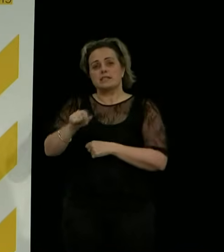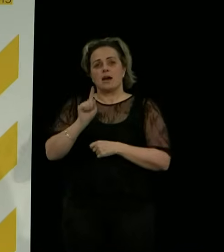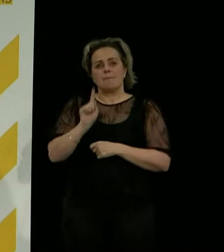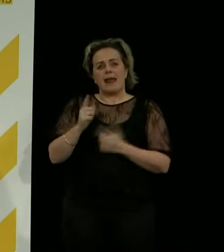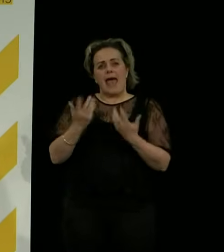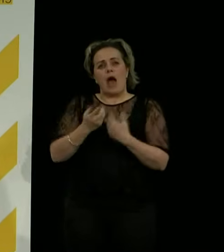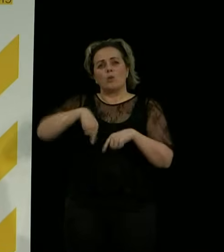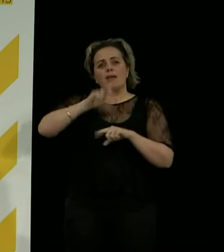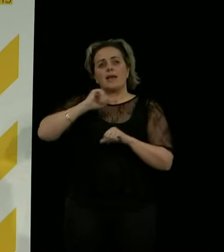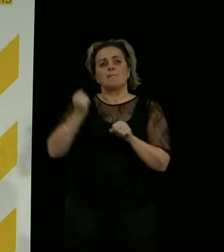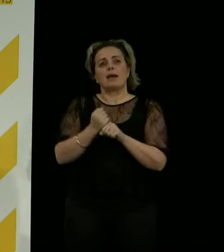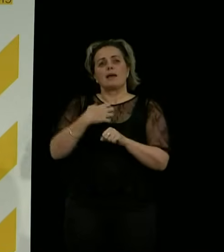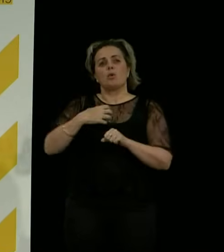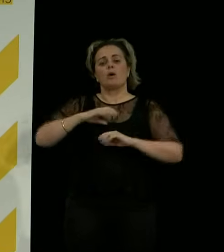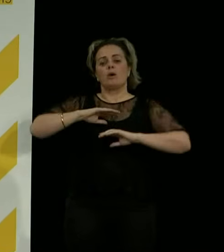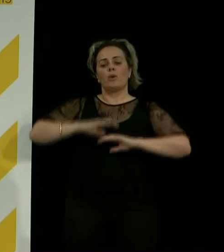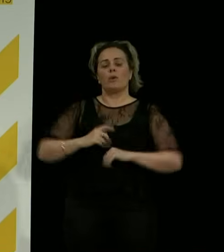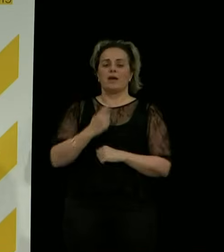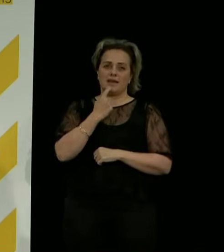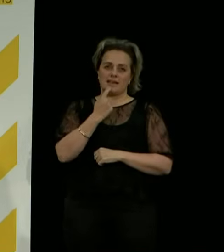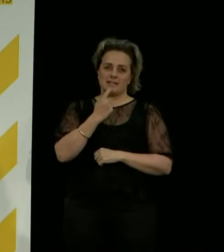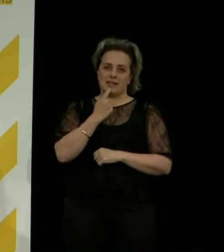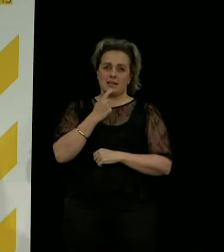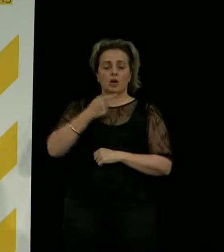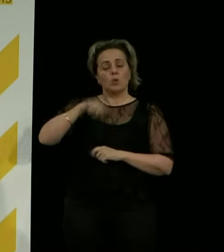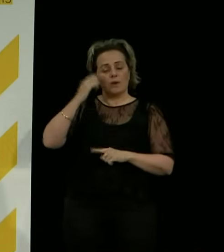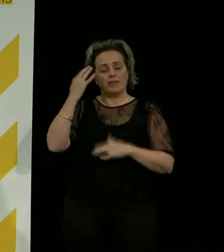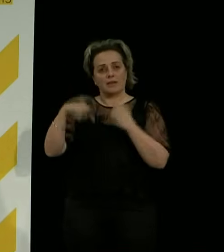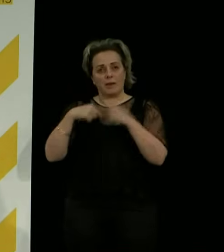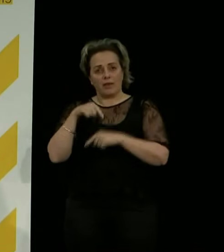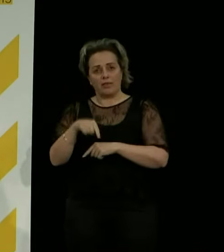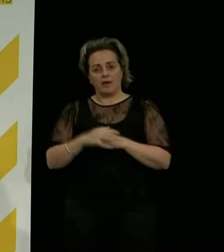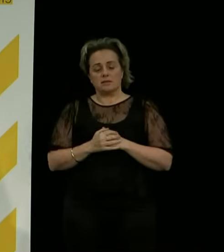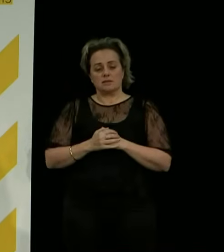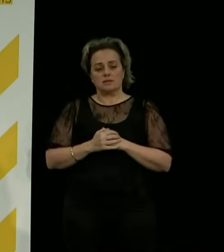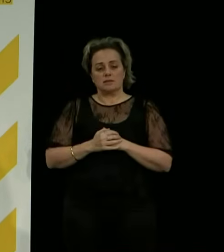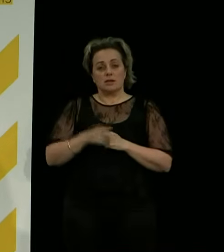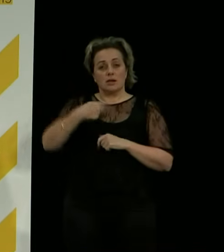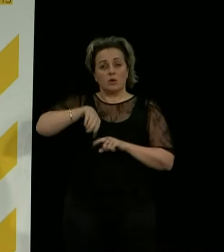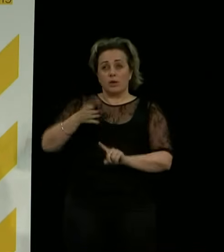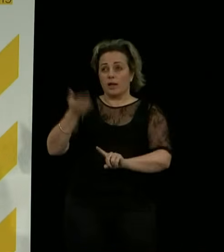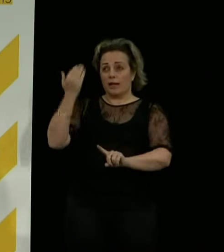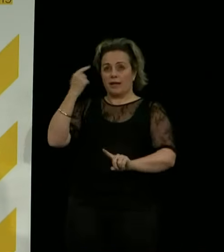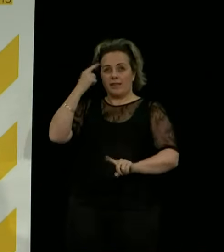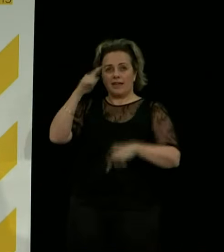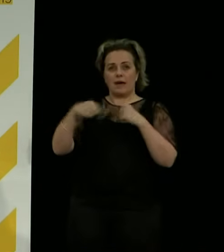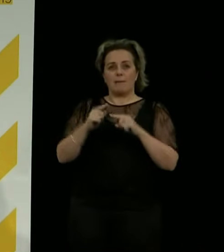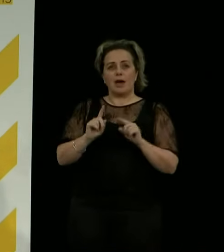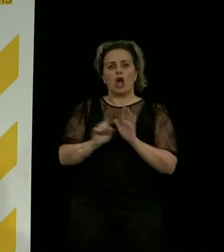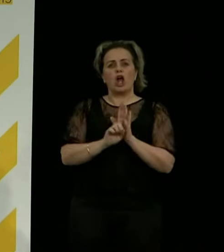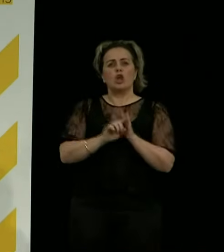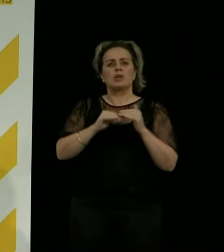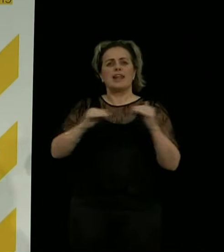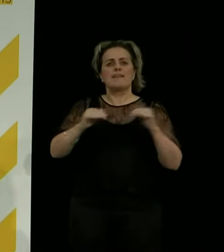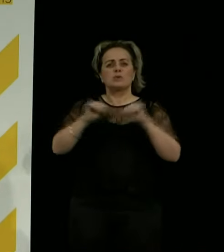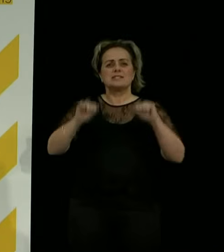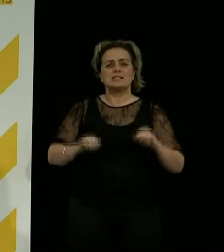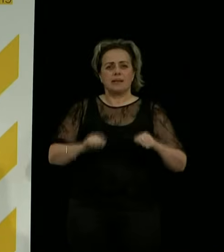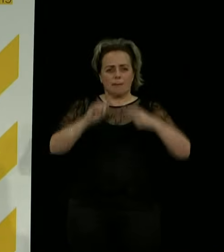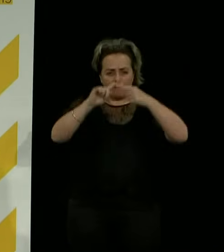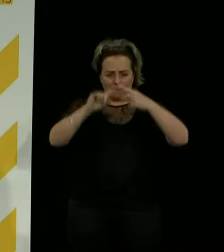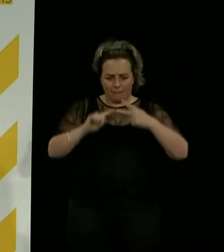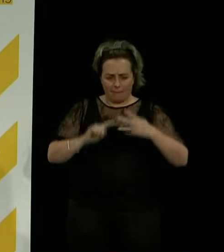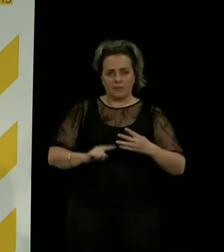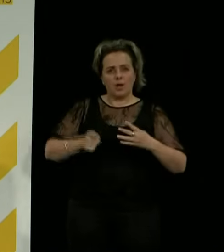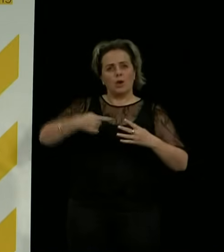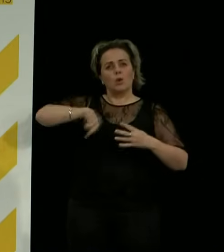that a bit easier? And so that is a consideration for us. Right when we designed the alert level system from the beginning, we said we would always look at